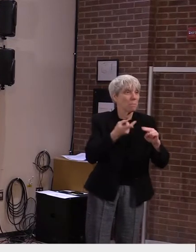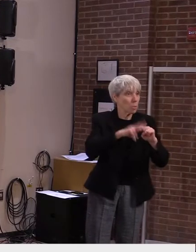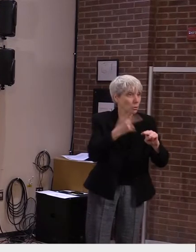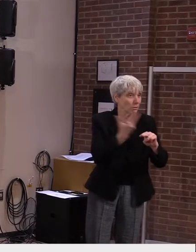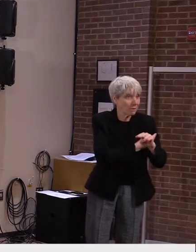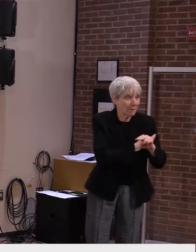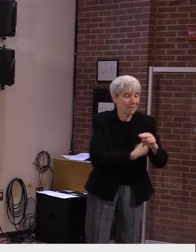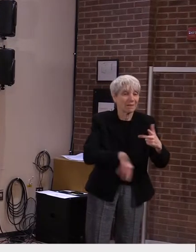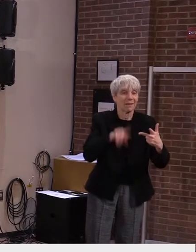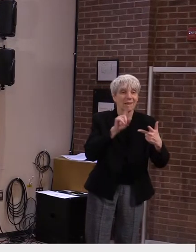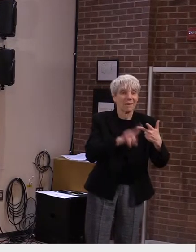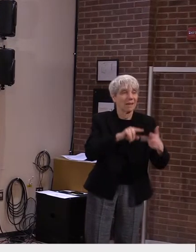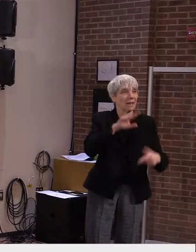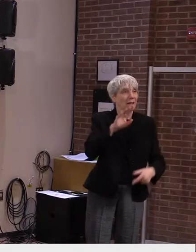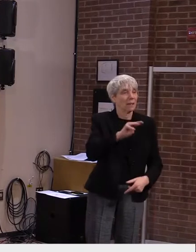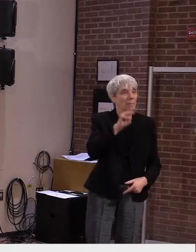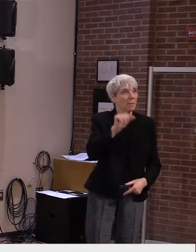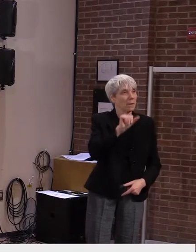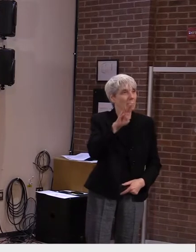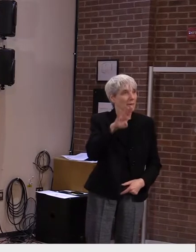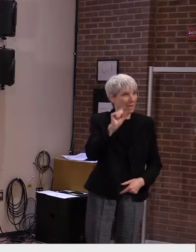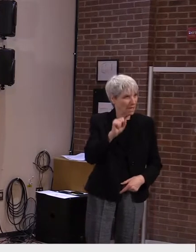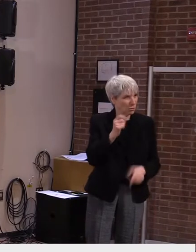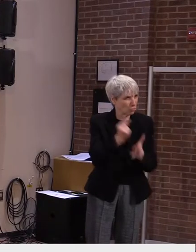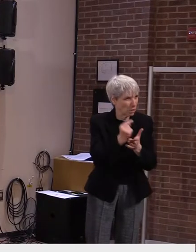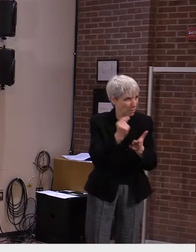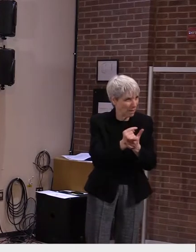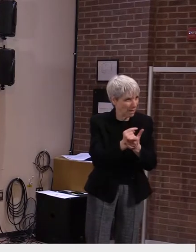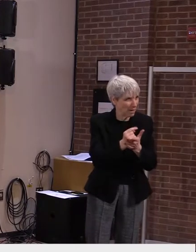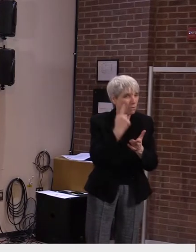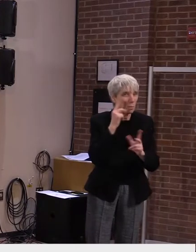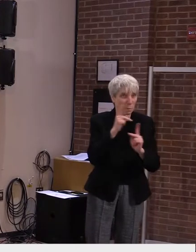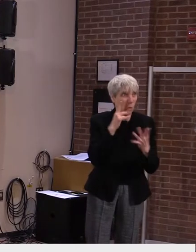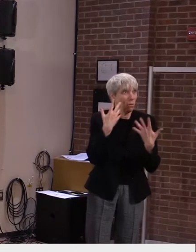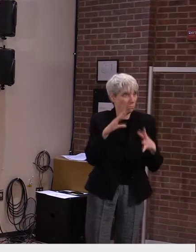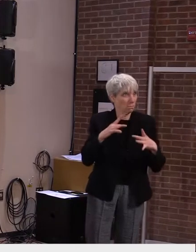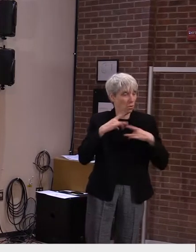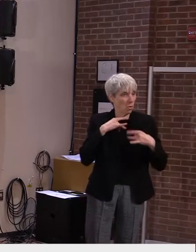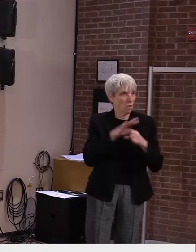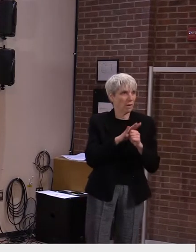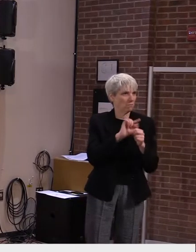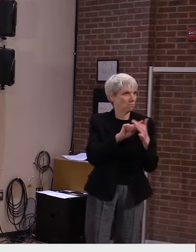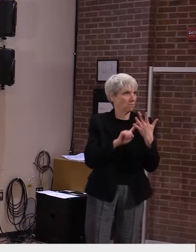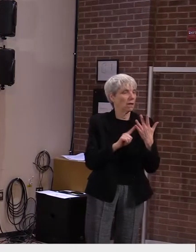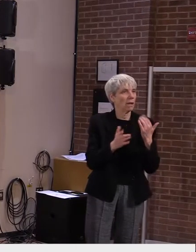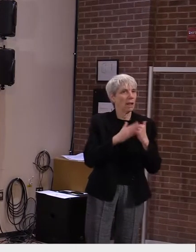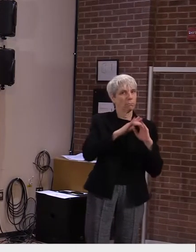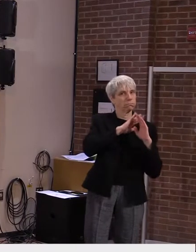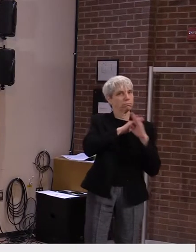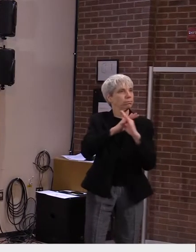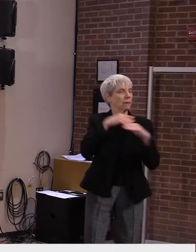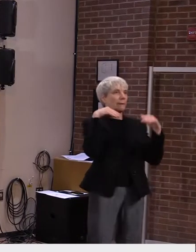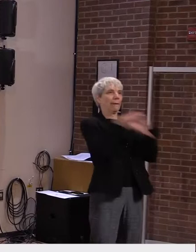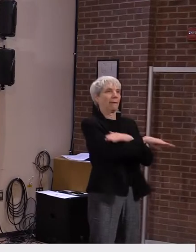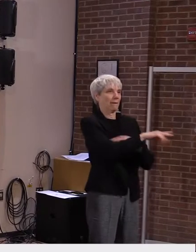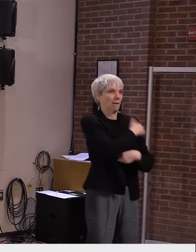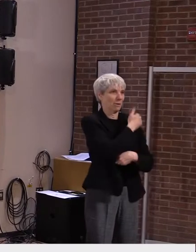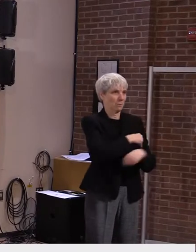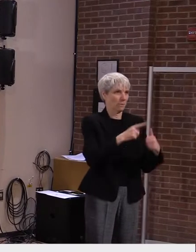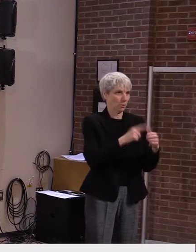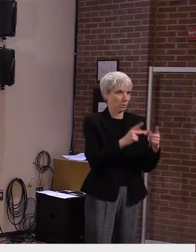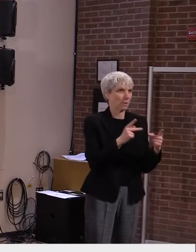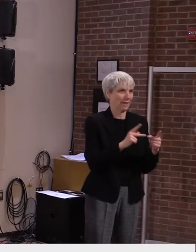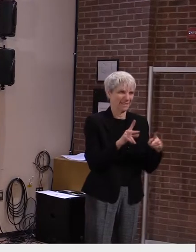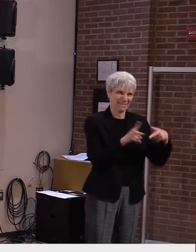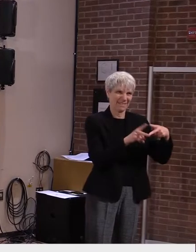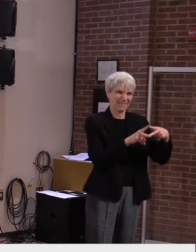been pushing monoclonal antibodies as a treatment. So that's the second part of the strategy. Make sure that people don't go